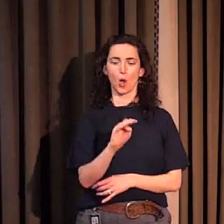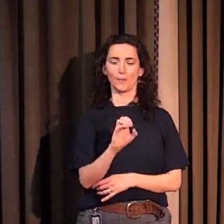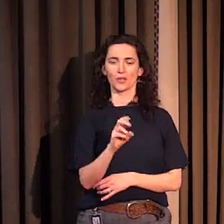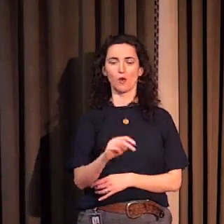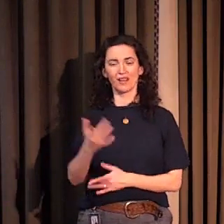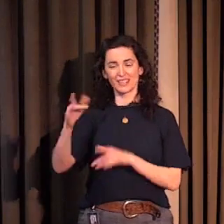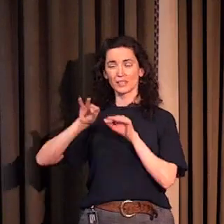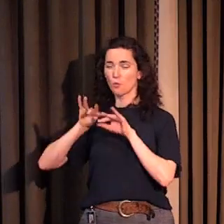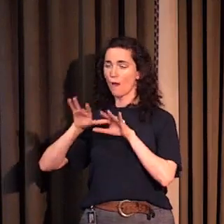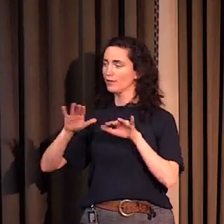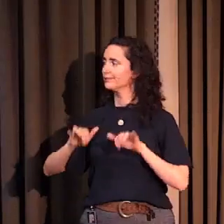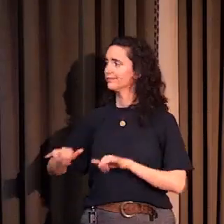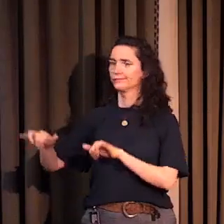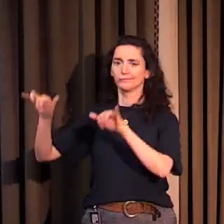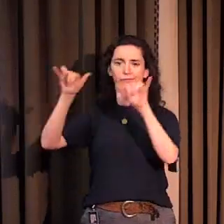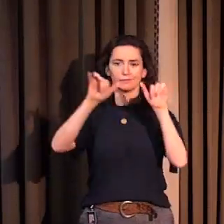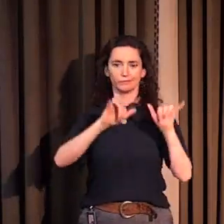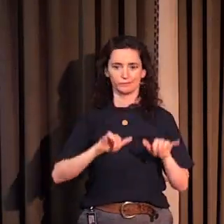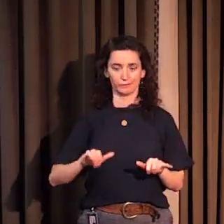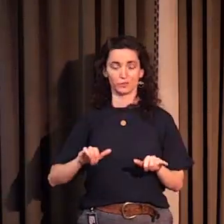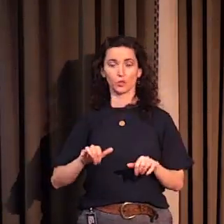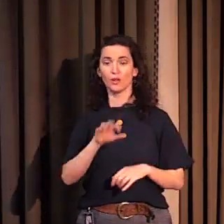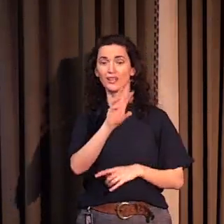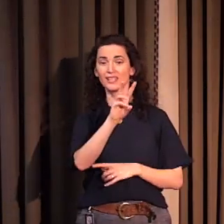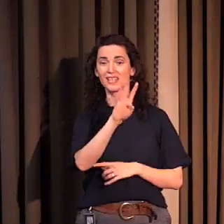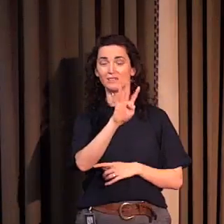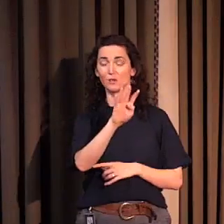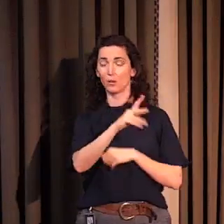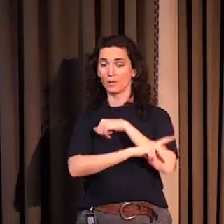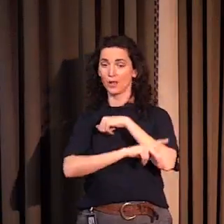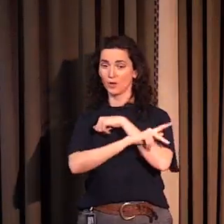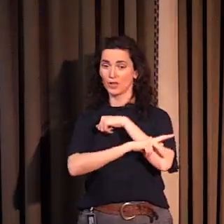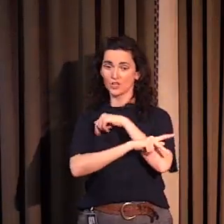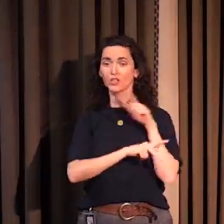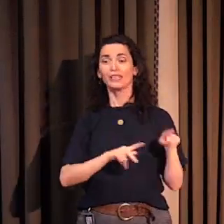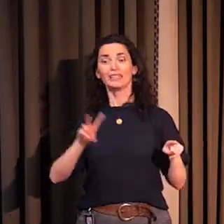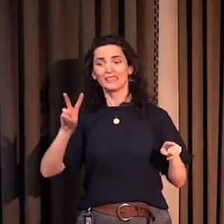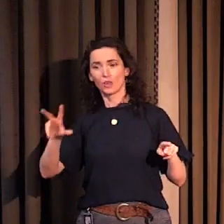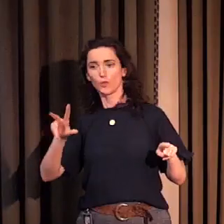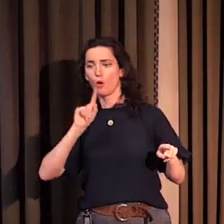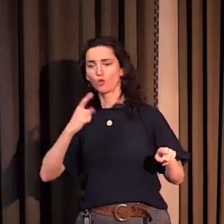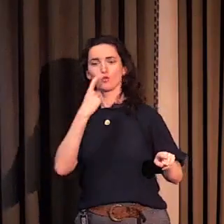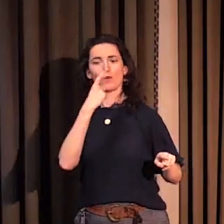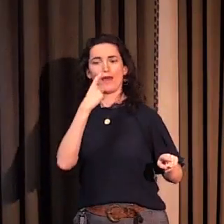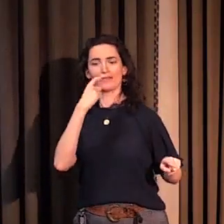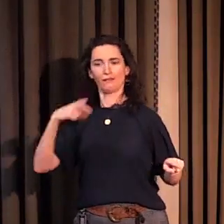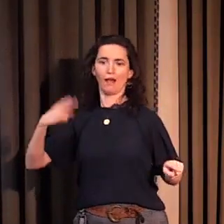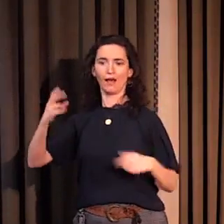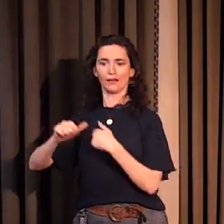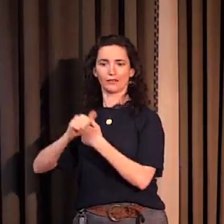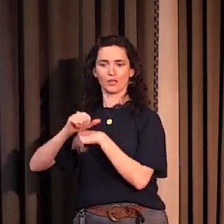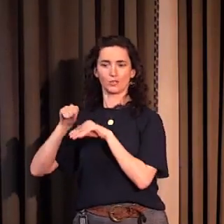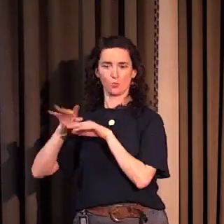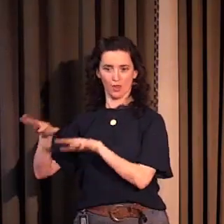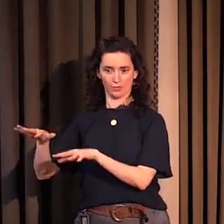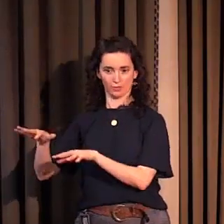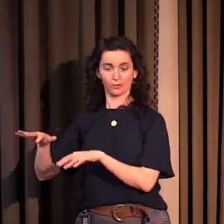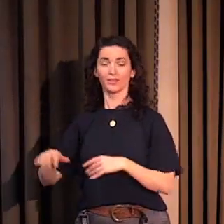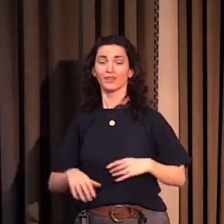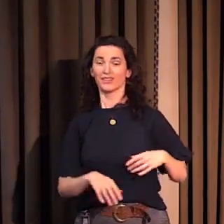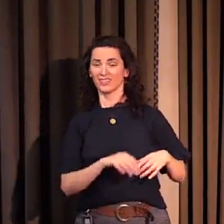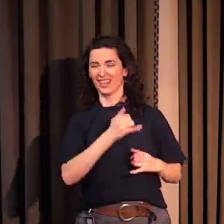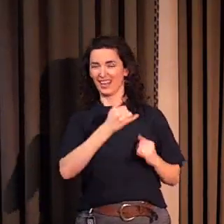the state. So 63 of our 64 parishes are in the highest of those 4 risk categories. And the 64th would